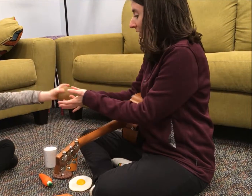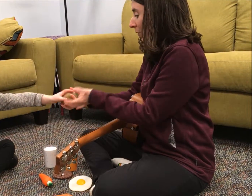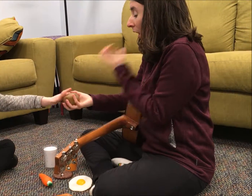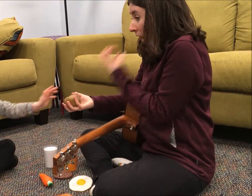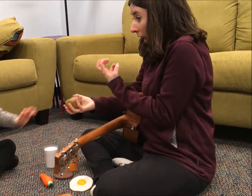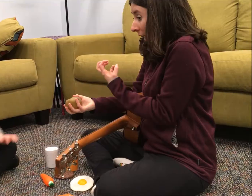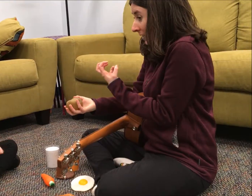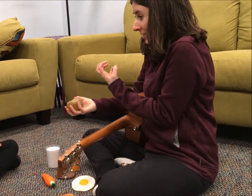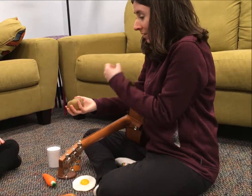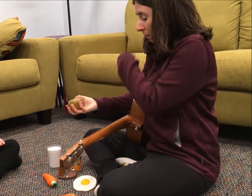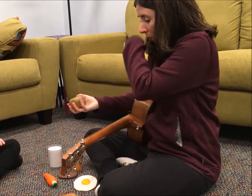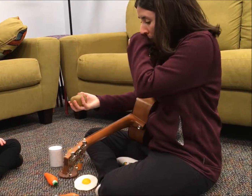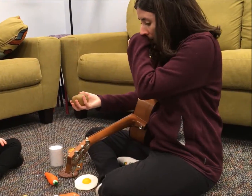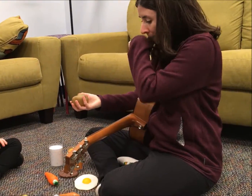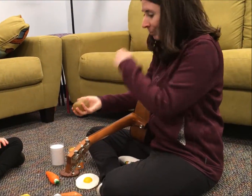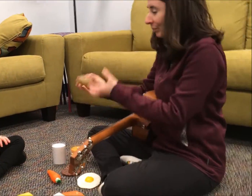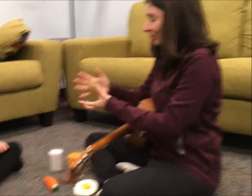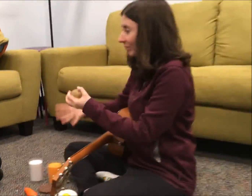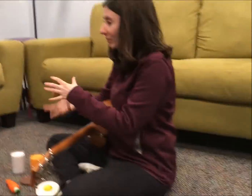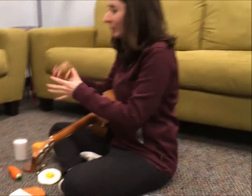you. 4, One for me.